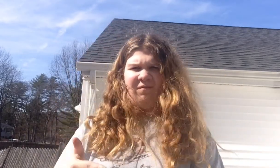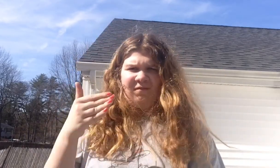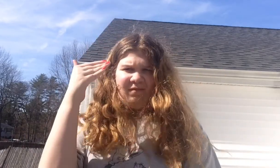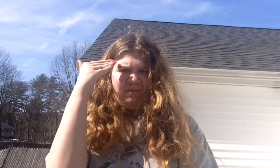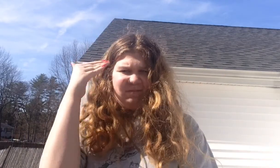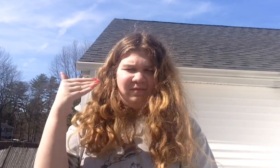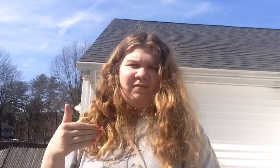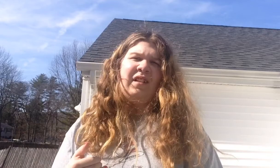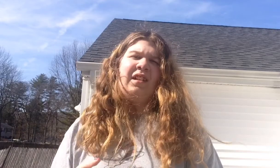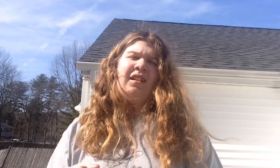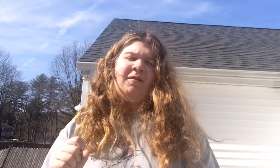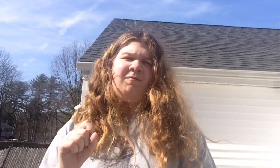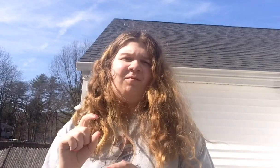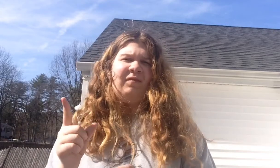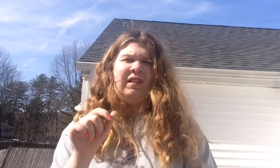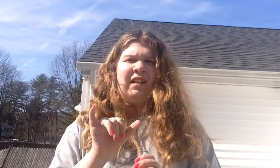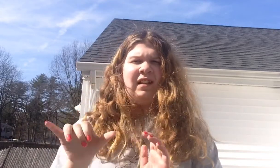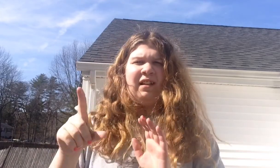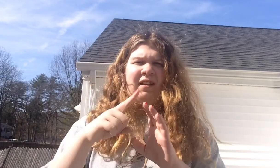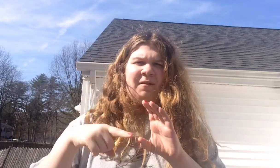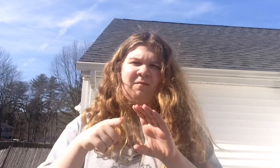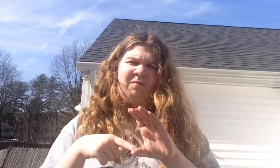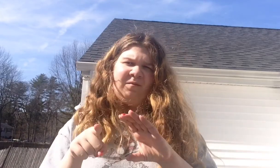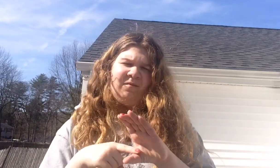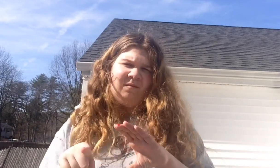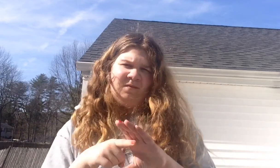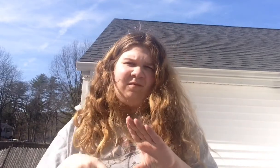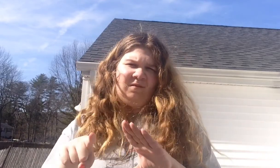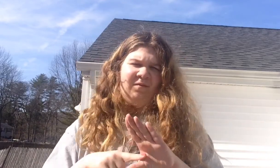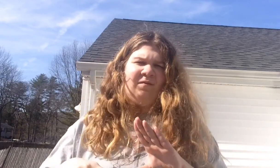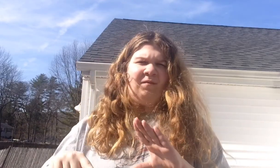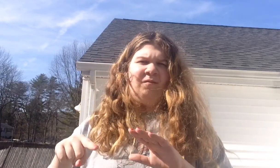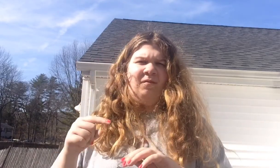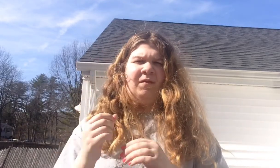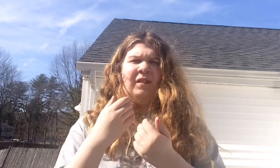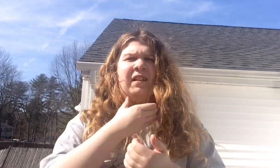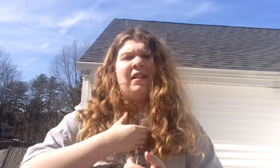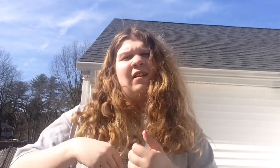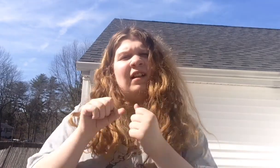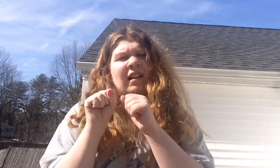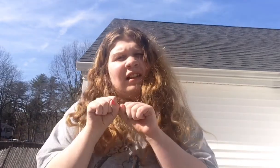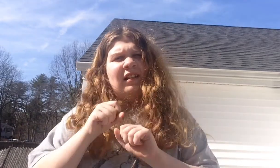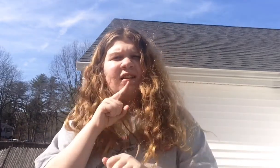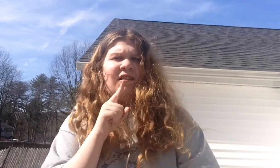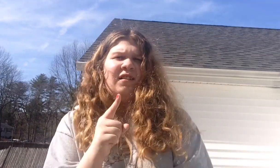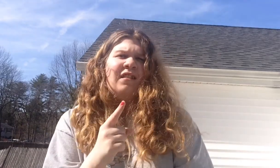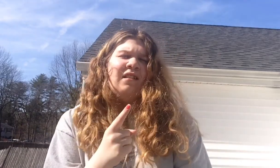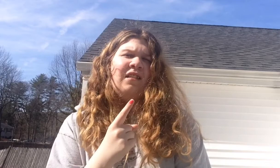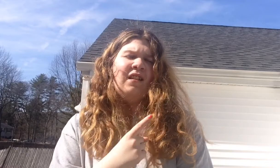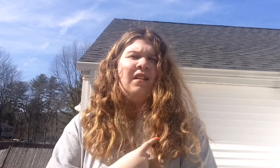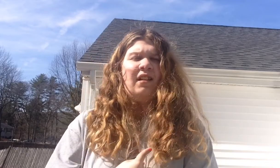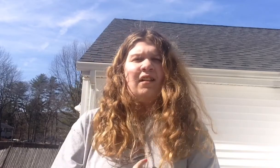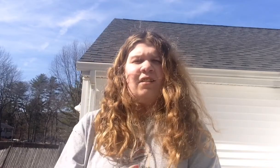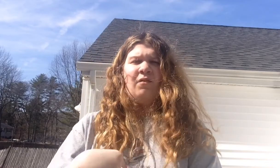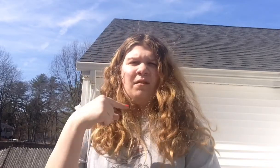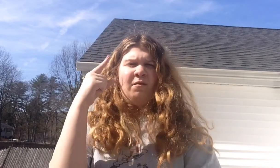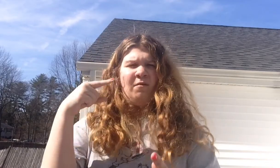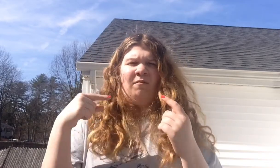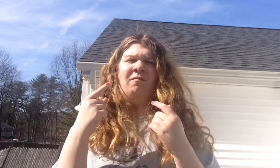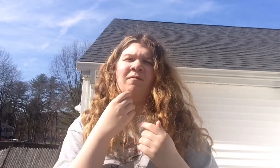really know When you're ticking like a timepiece, I wish you can rely Wonder why you wind